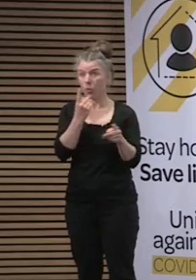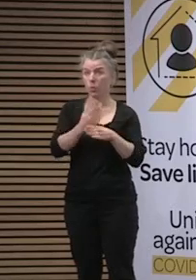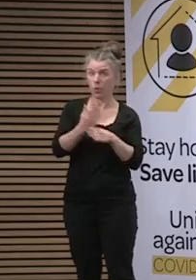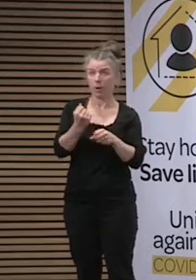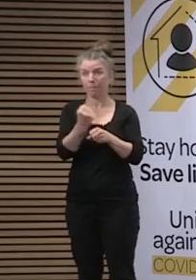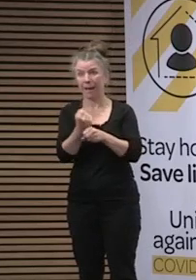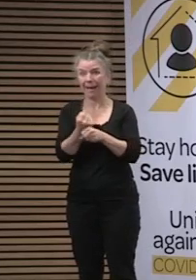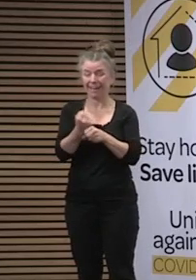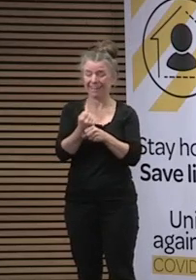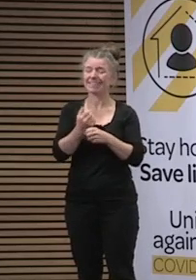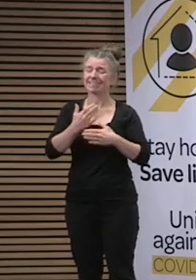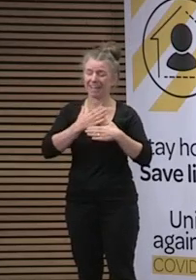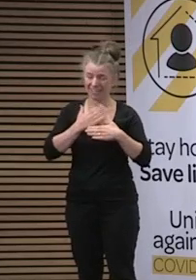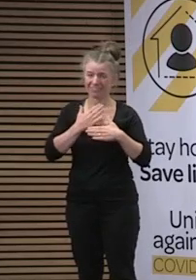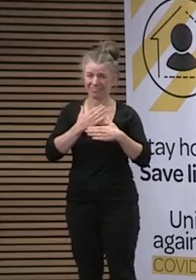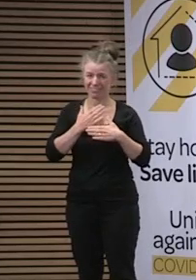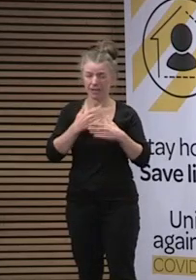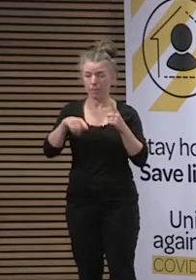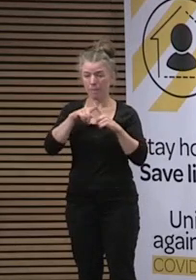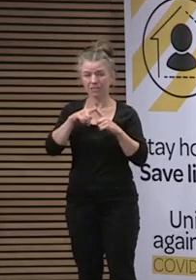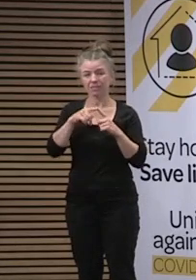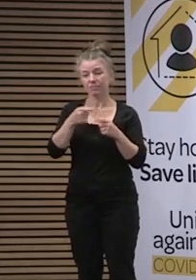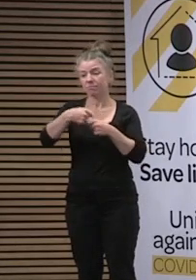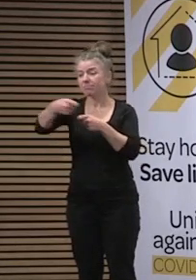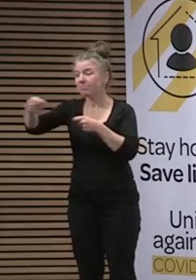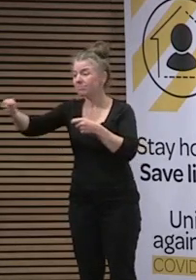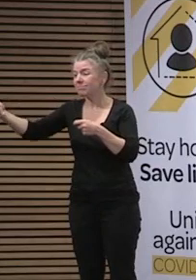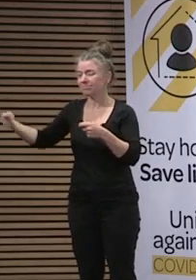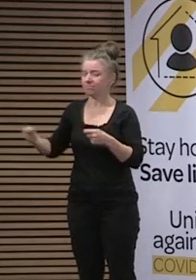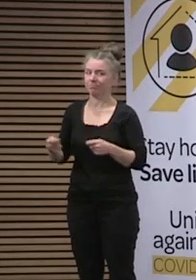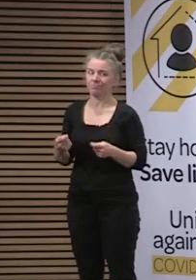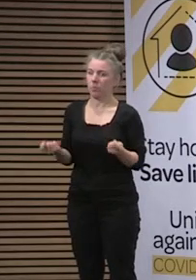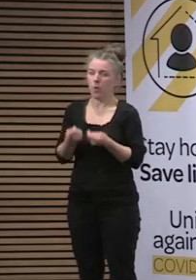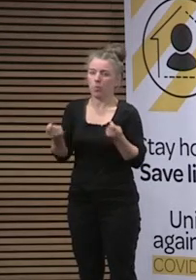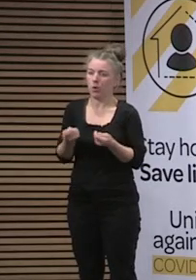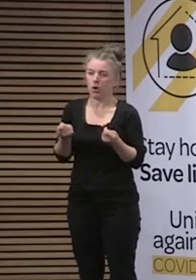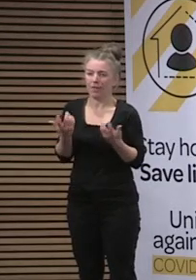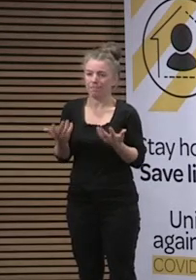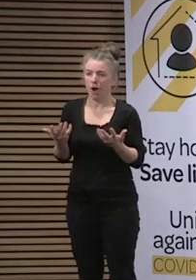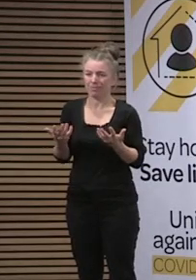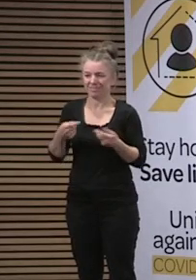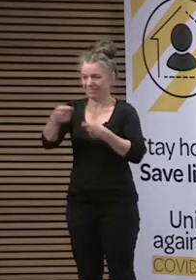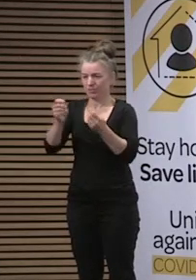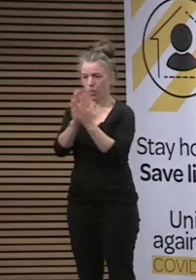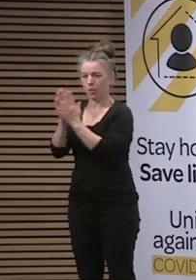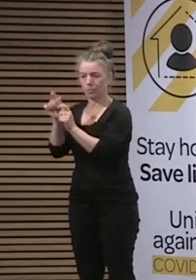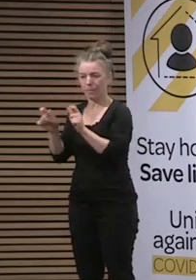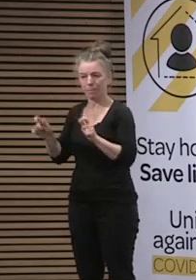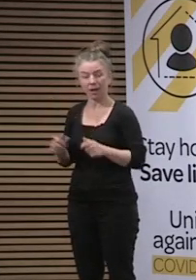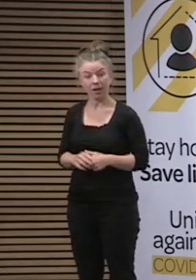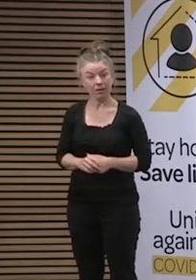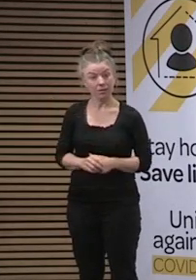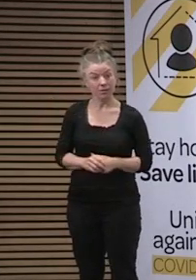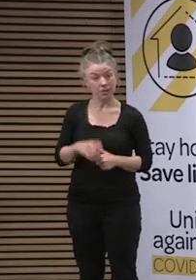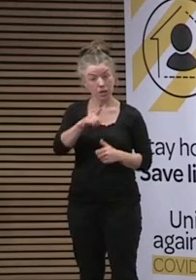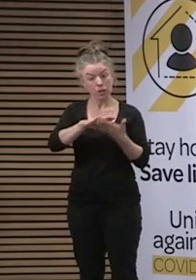And distribution, at the moment, the old forms of distribution just would not work in this current environment. Is the government need to ensure, though, that those community